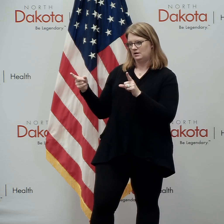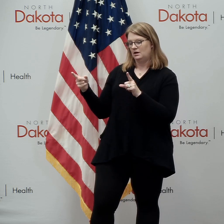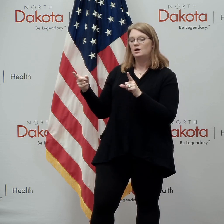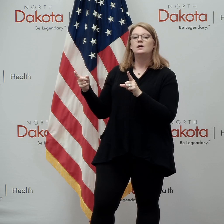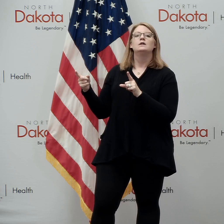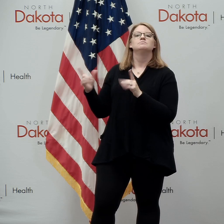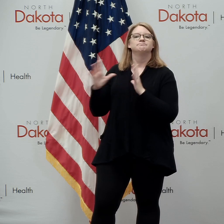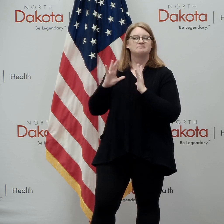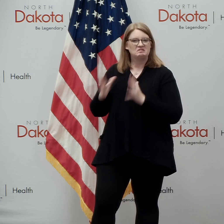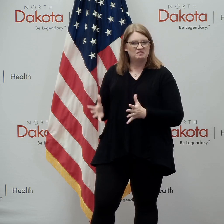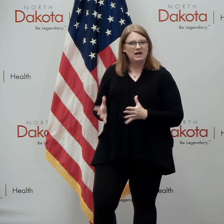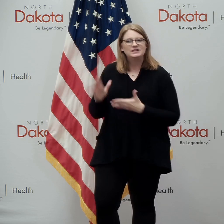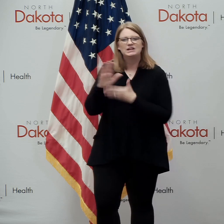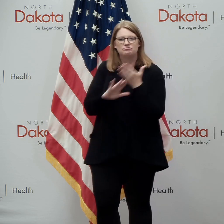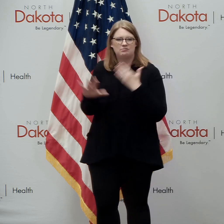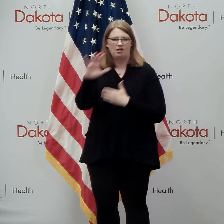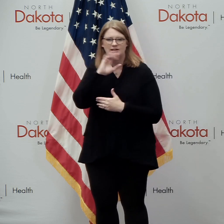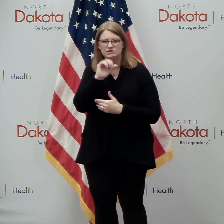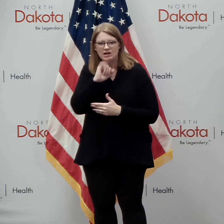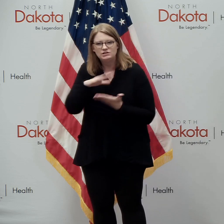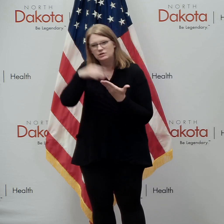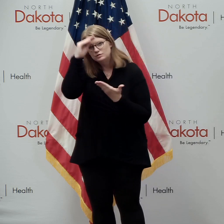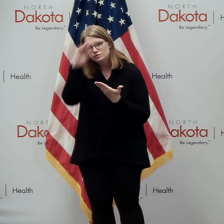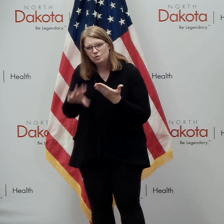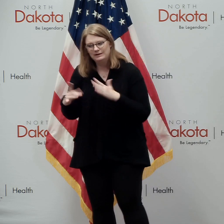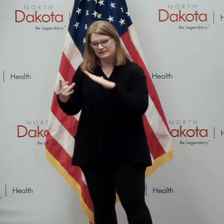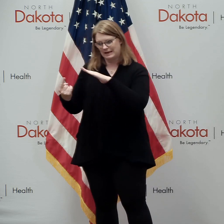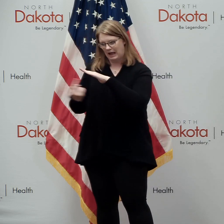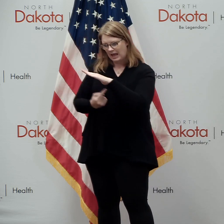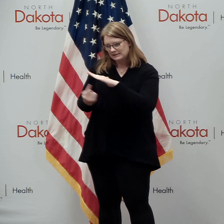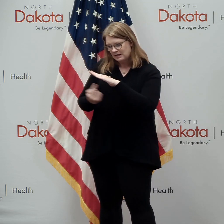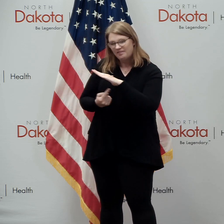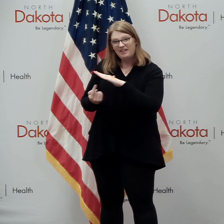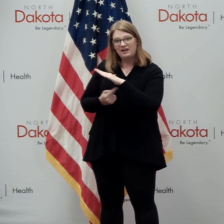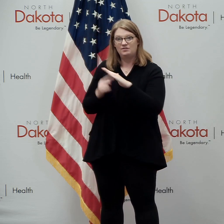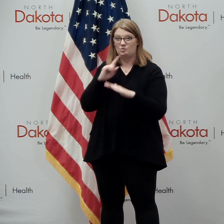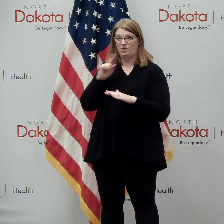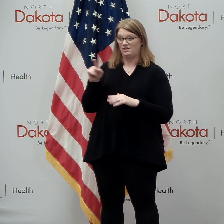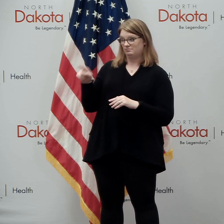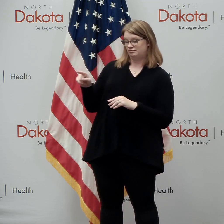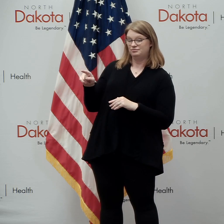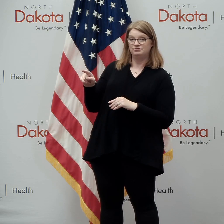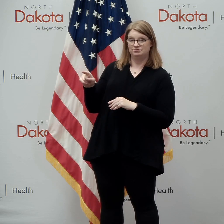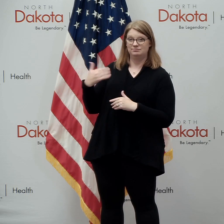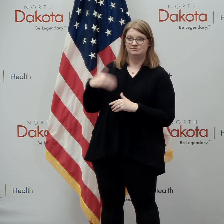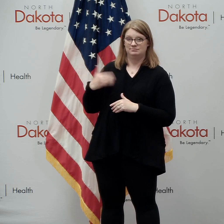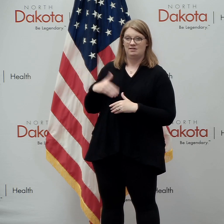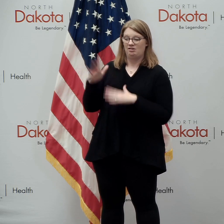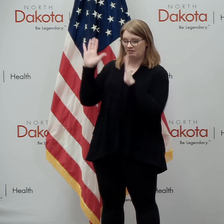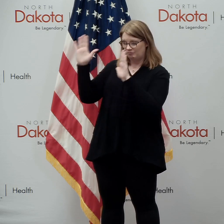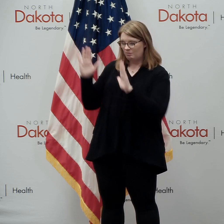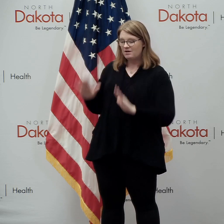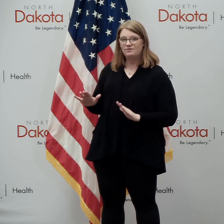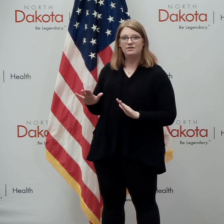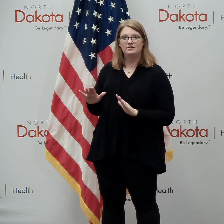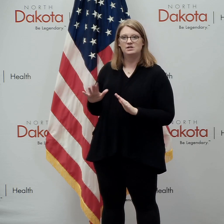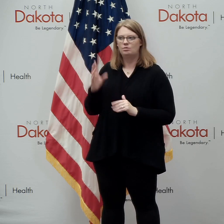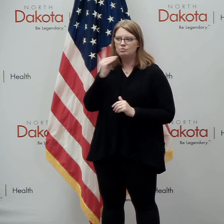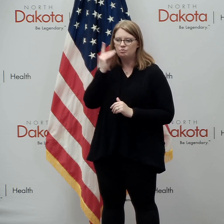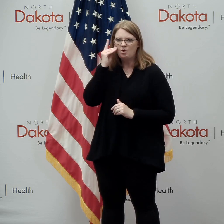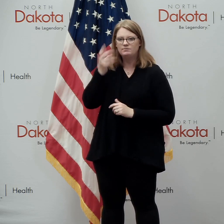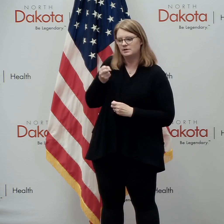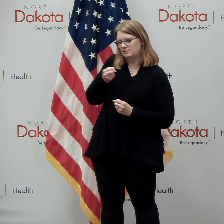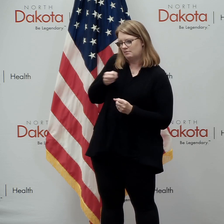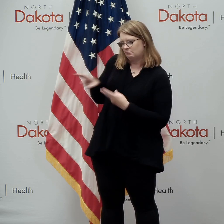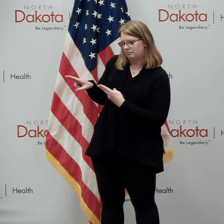finding cases, college-age students, and isolating them. They've done a great job up there of creating opportunities for them to move out of dorms and